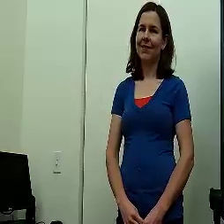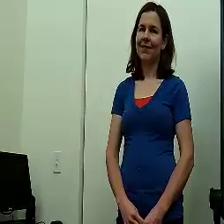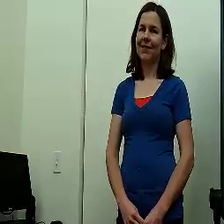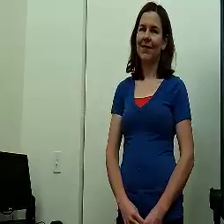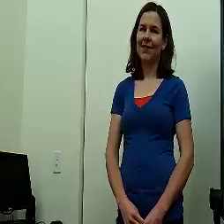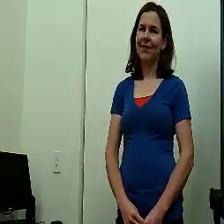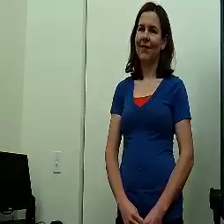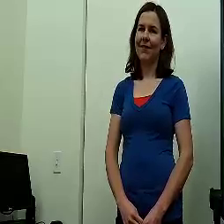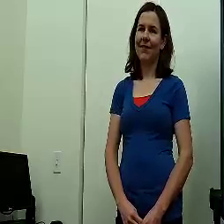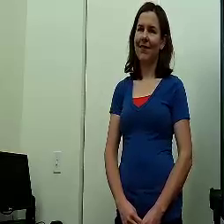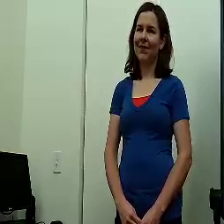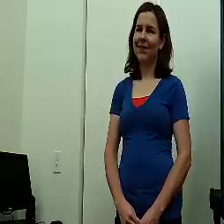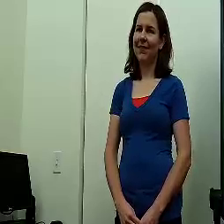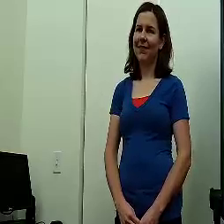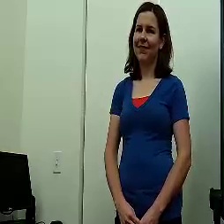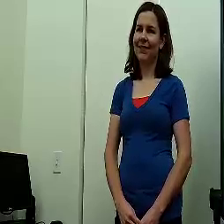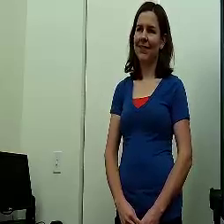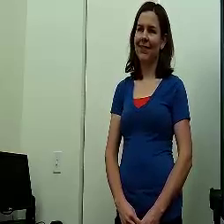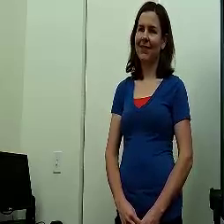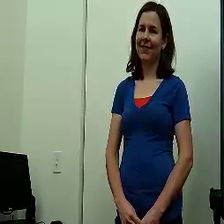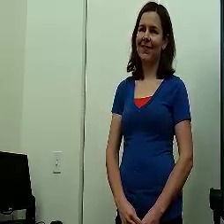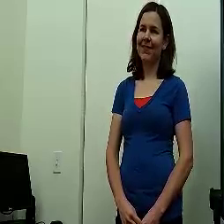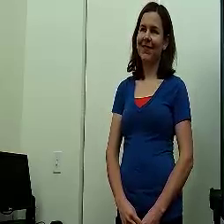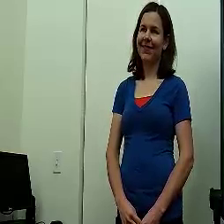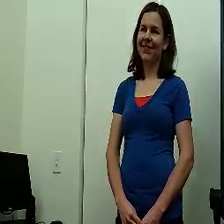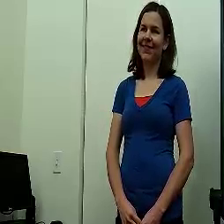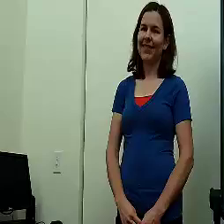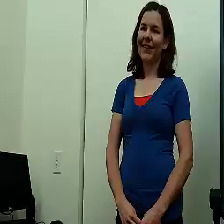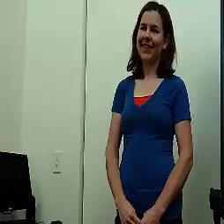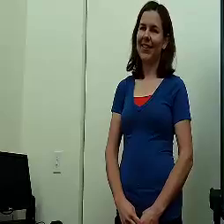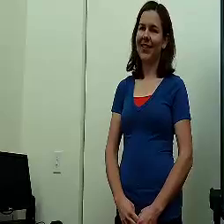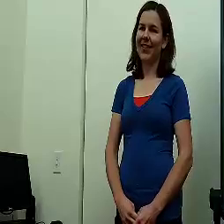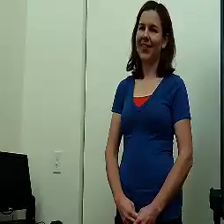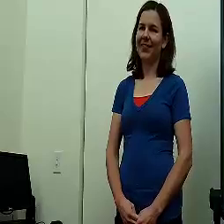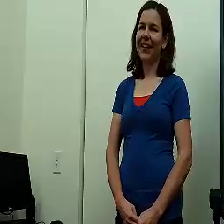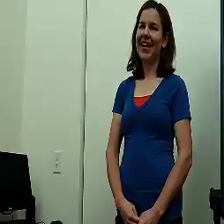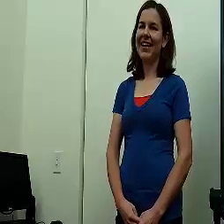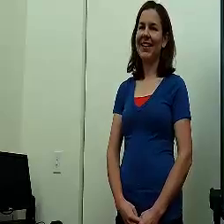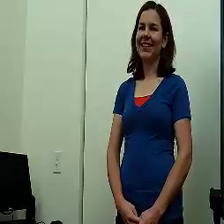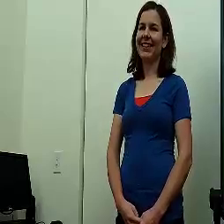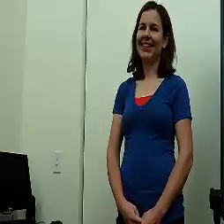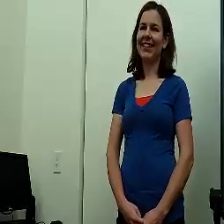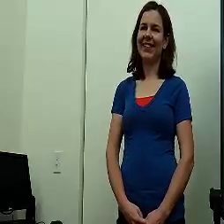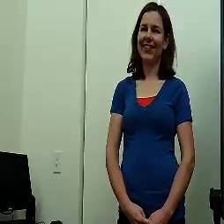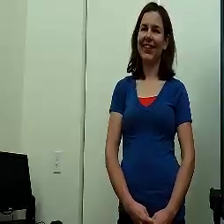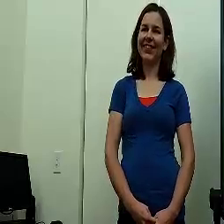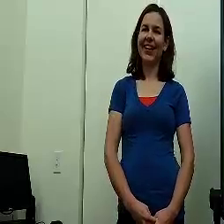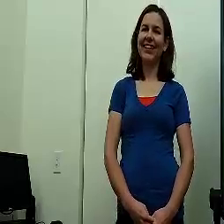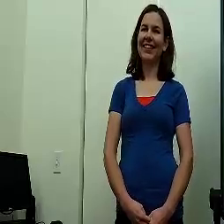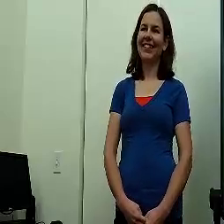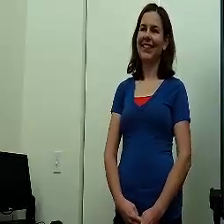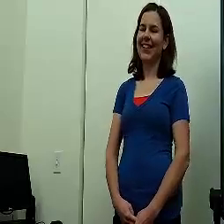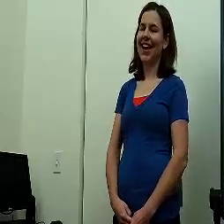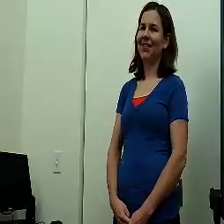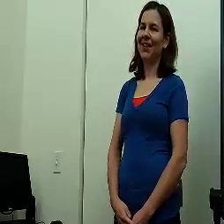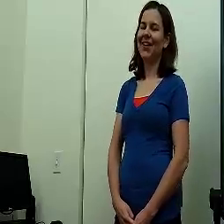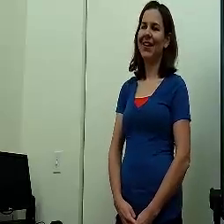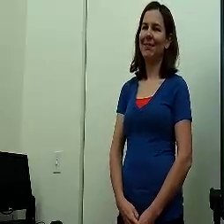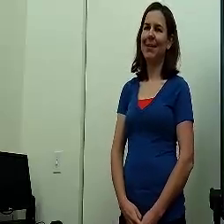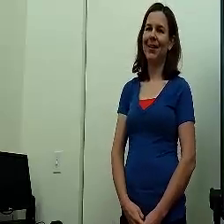but I feel like there's something going on. But Your right hand is nearly correct. Have your left hand mirror